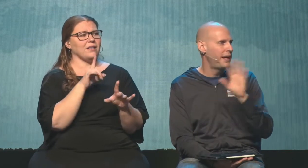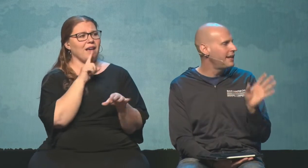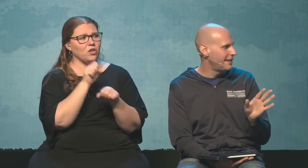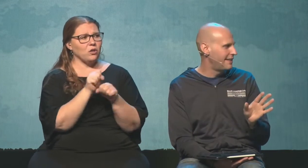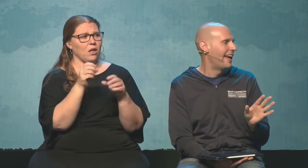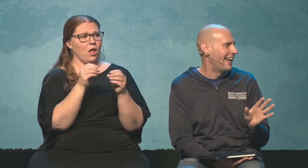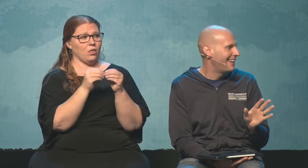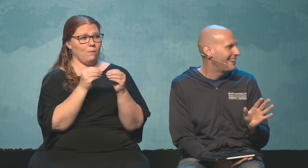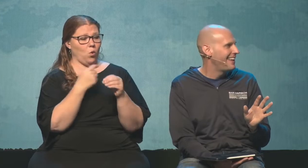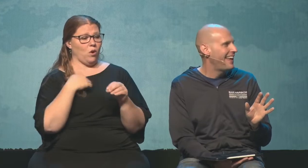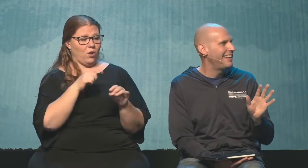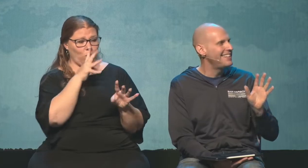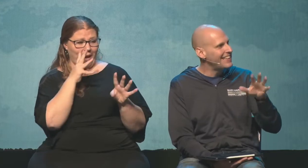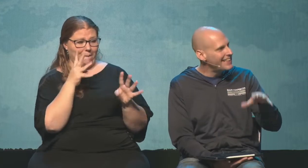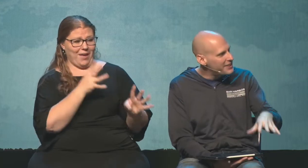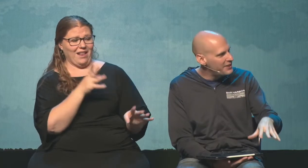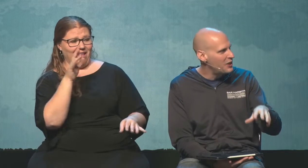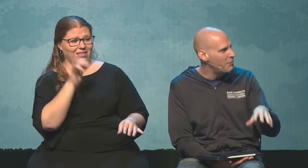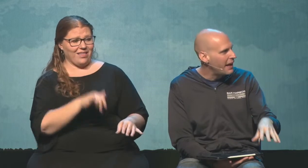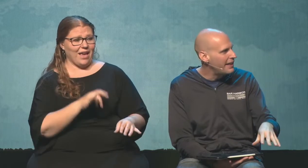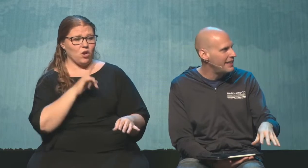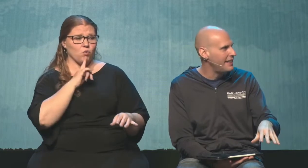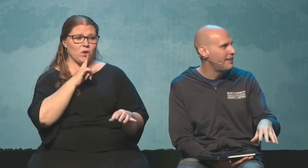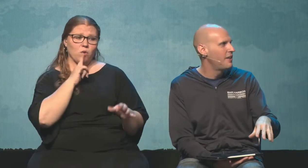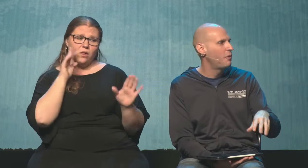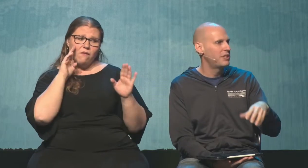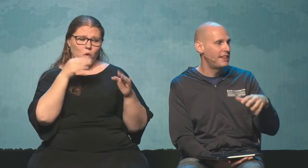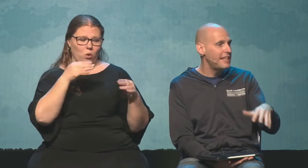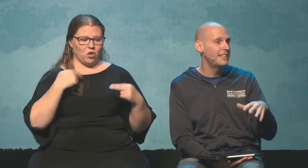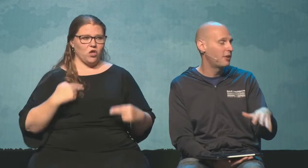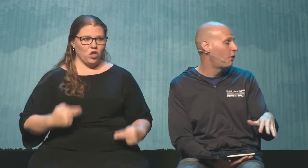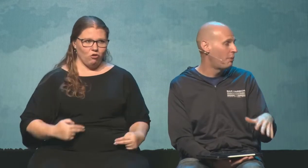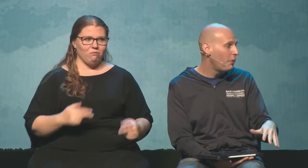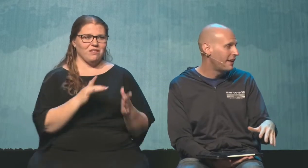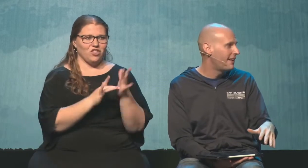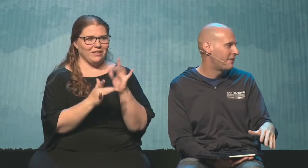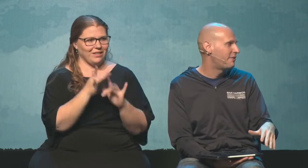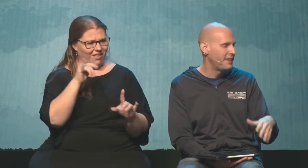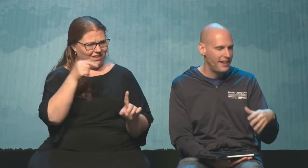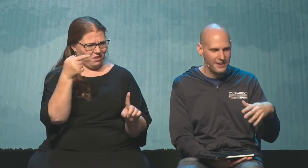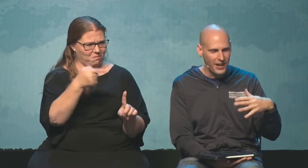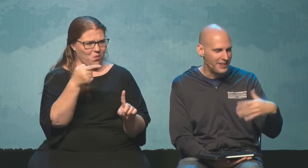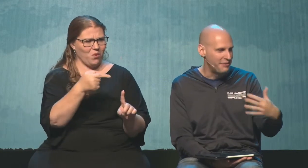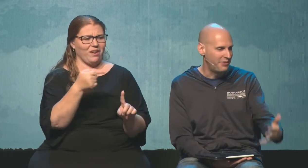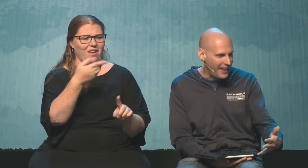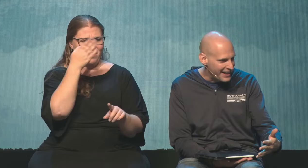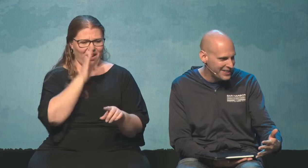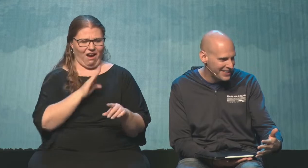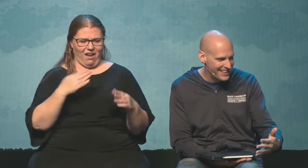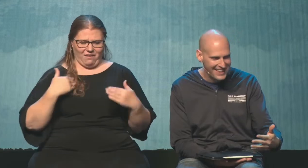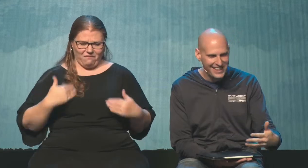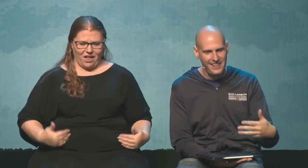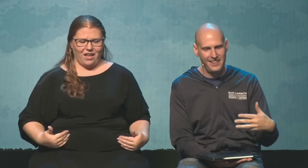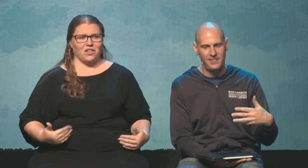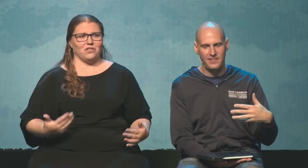we abandon that and dig into the humanity, which I think is the whole point of God in